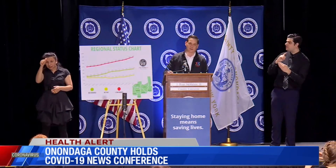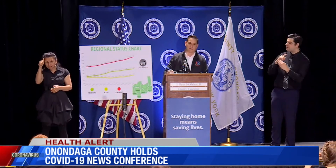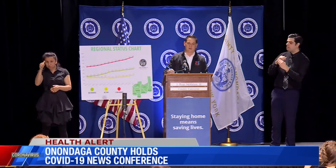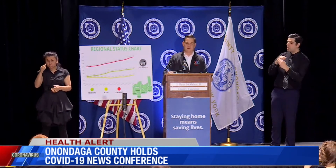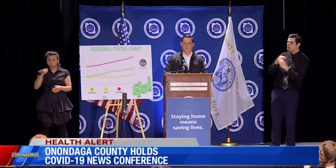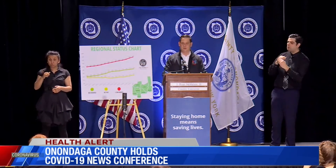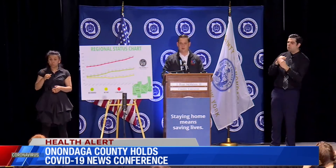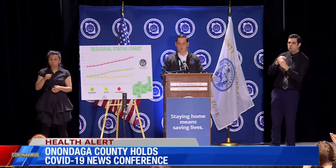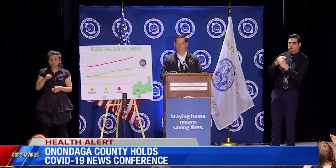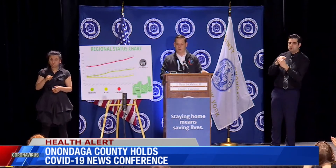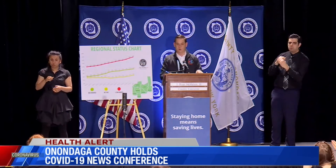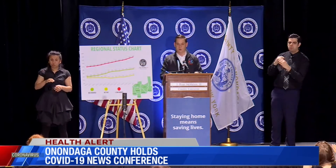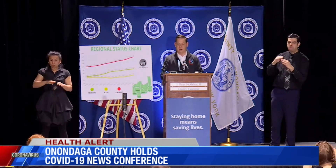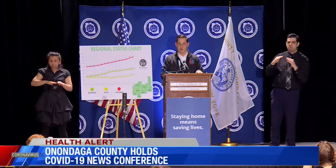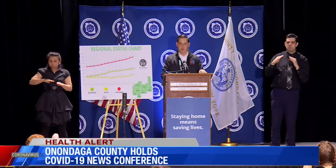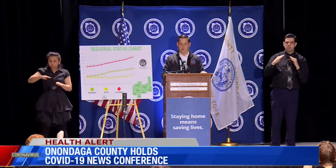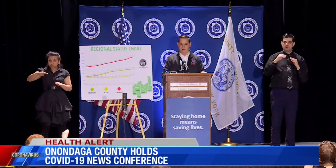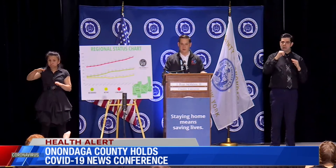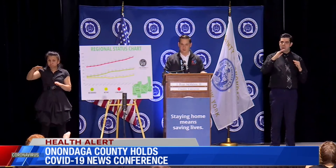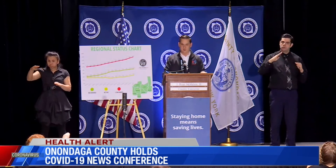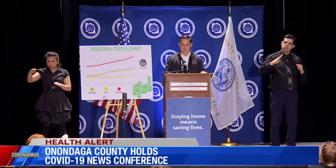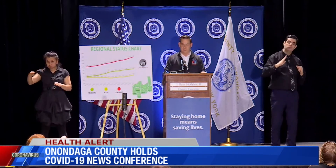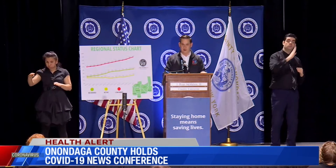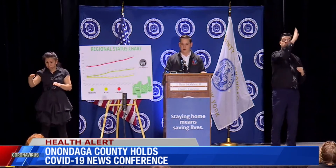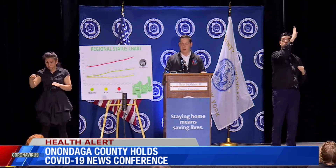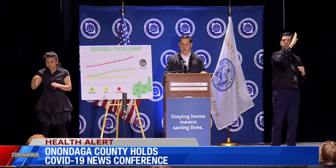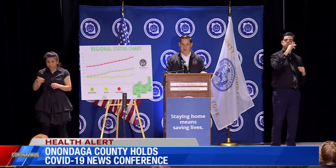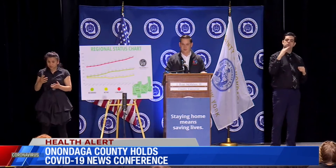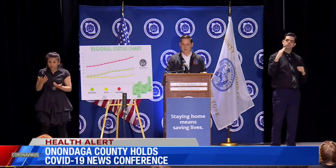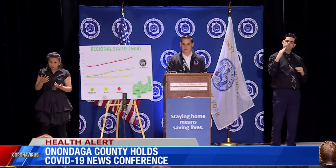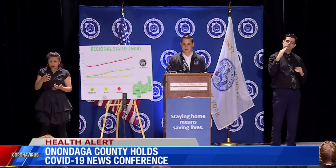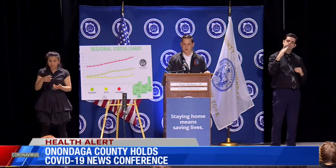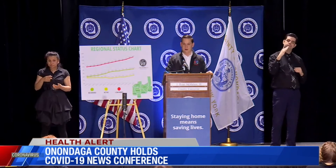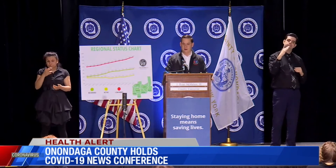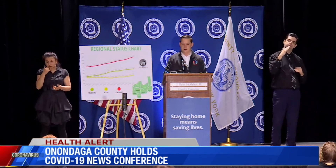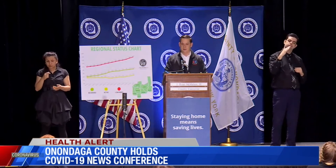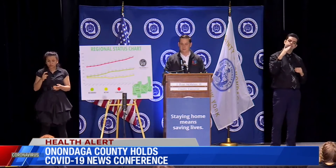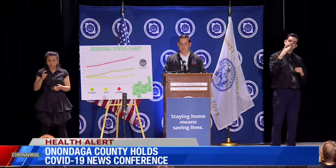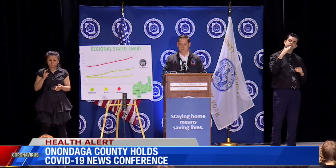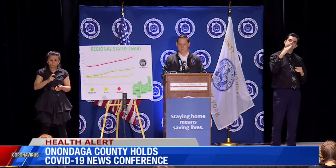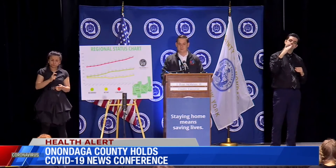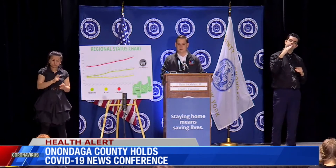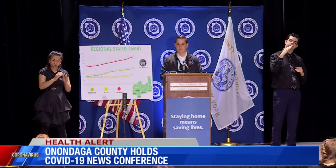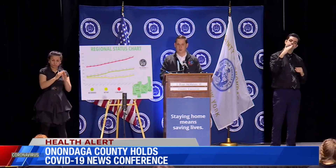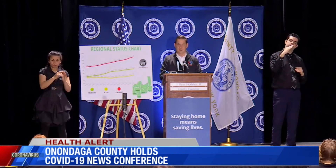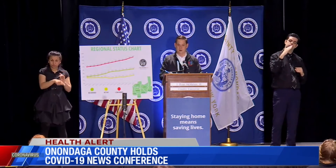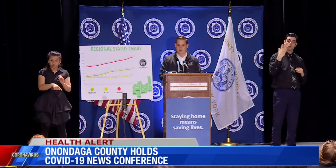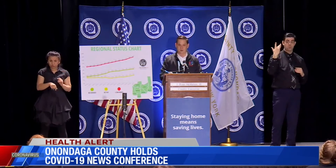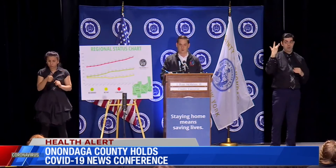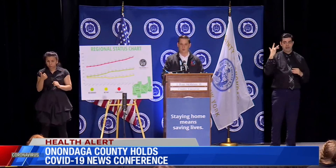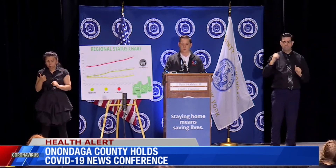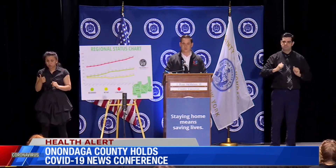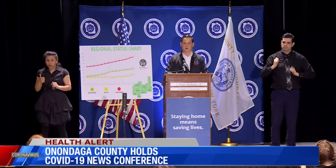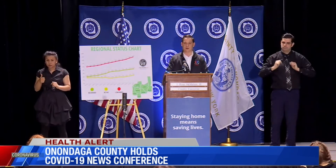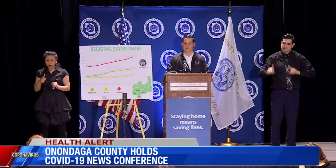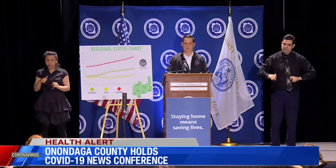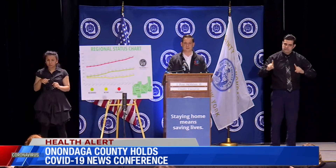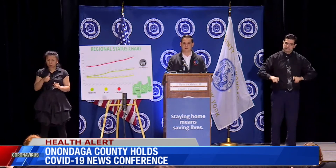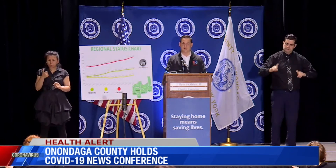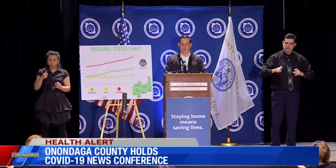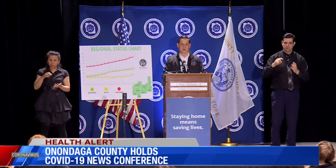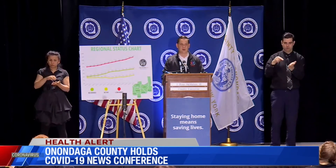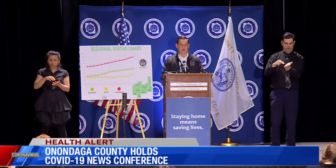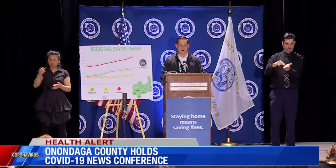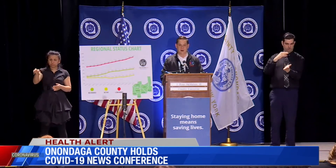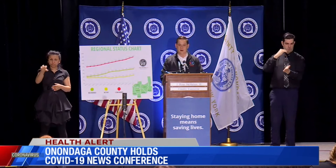is because what we're doing now, other counties are doing now. Onondaga County is looking at nursing homes, they're looking at